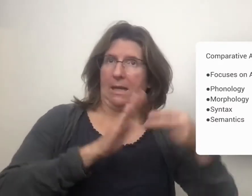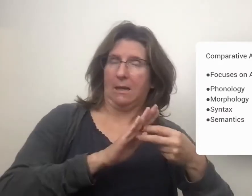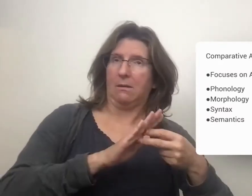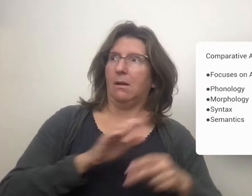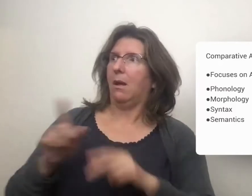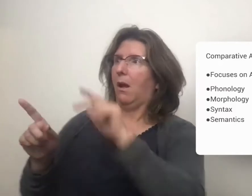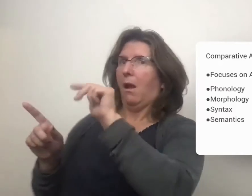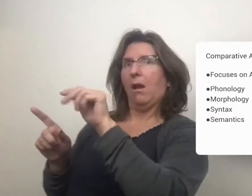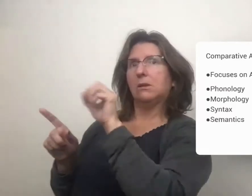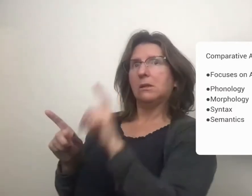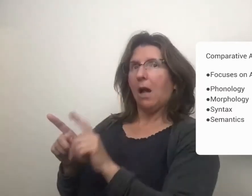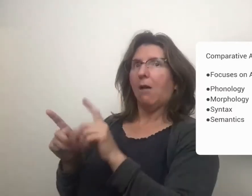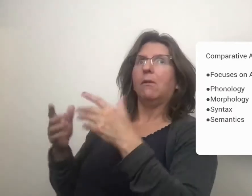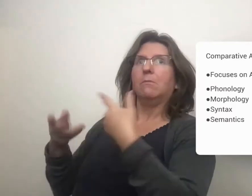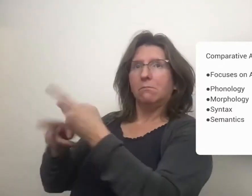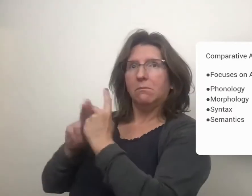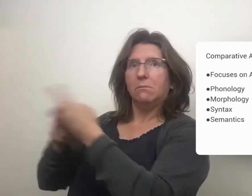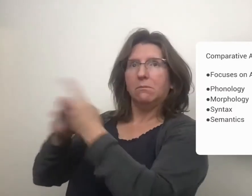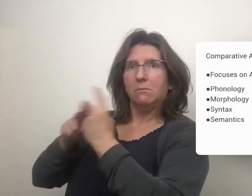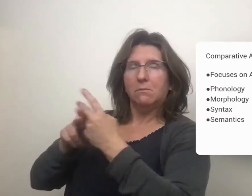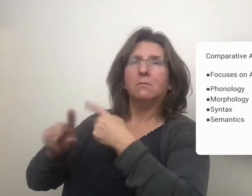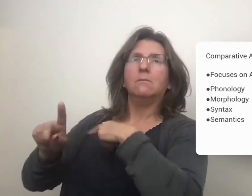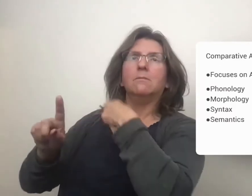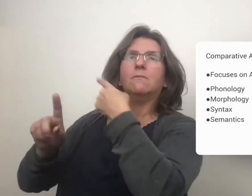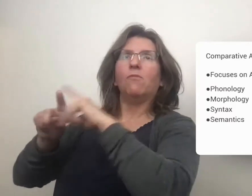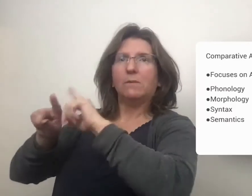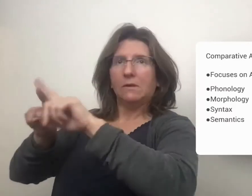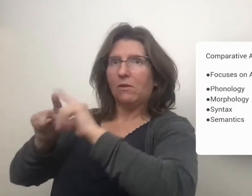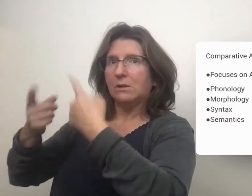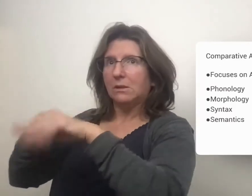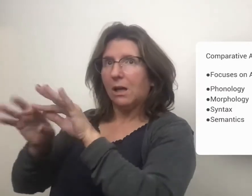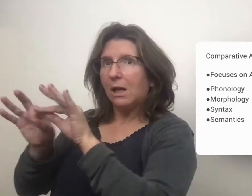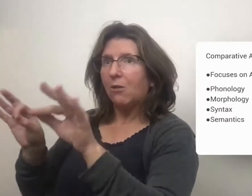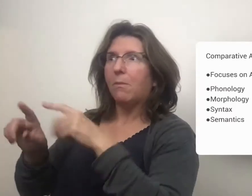of the English word. ASL too has borrowed from other sign languages,